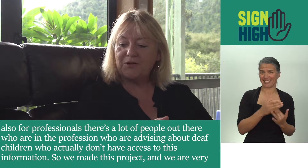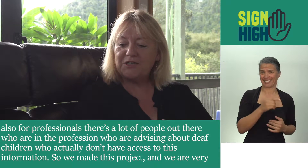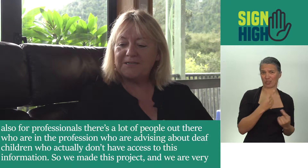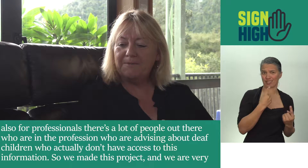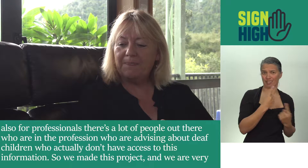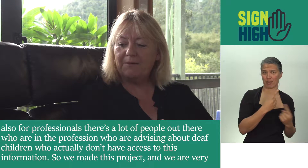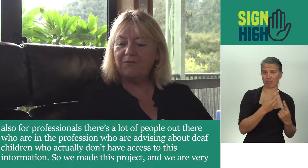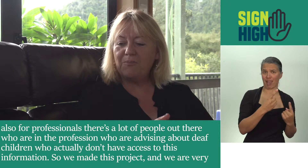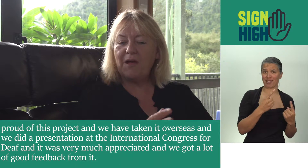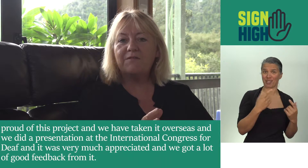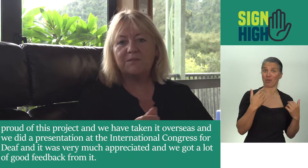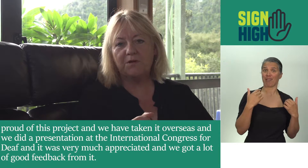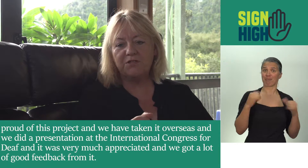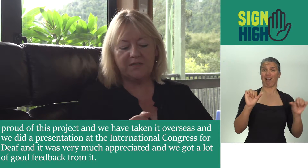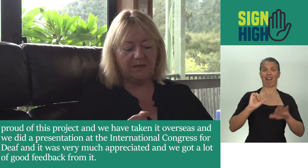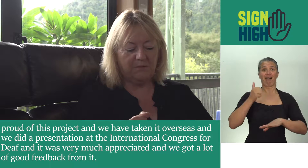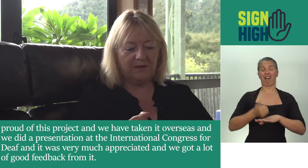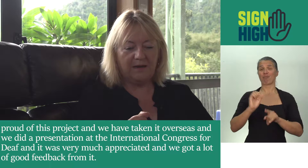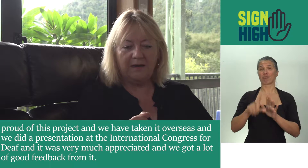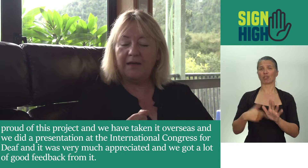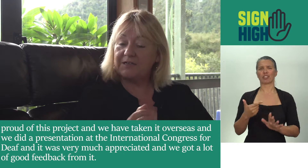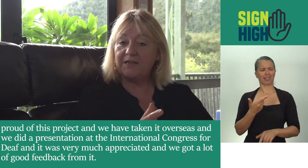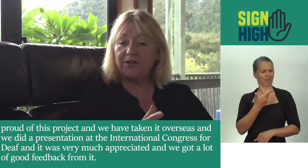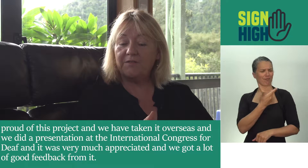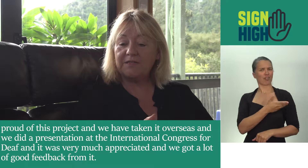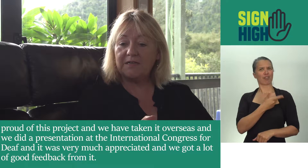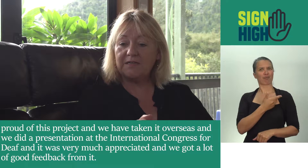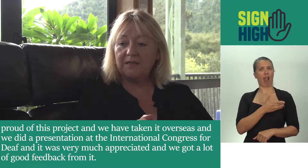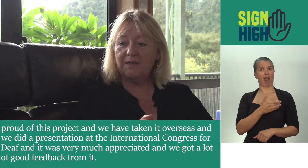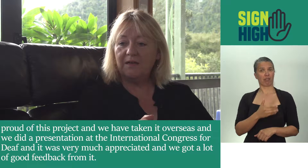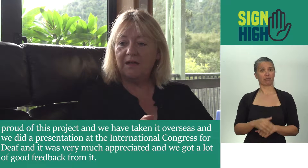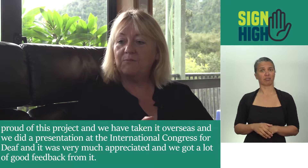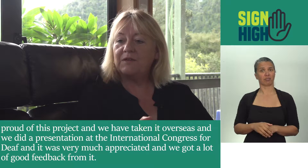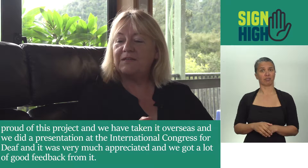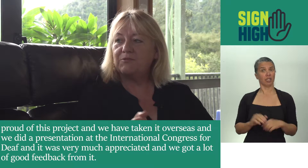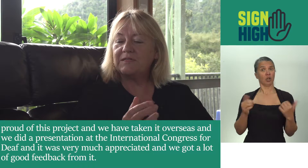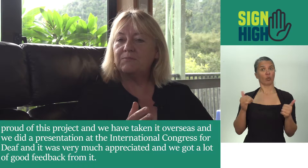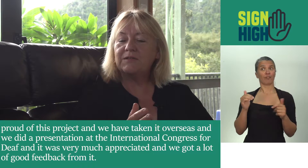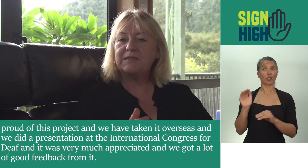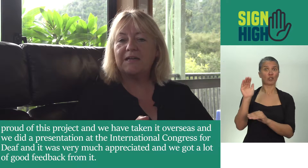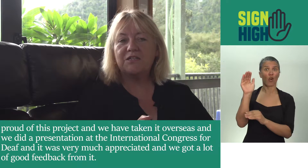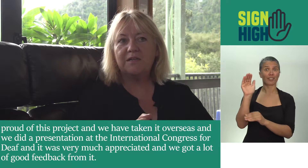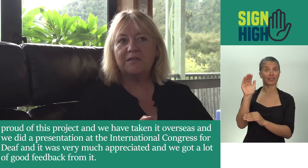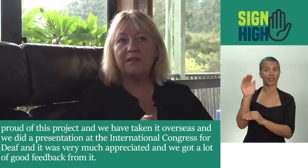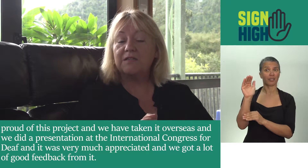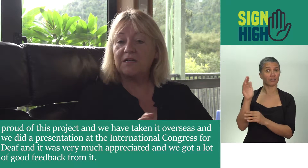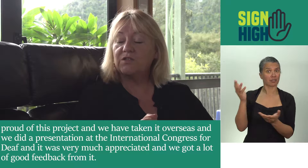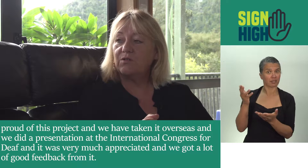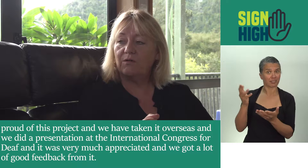project, and we're very proud of this project, and we have taken it overseas, and we did a presentation at the International Congress